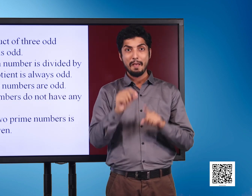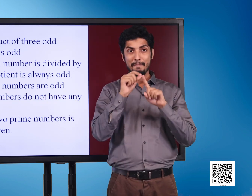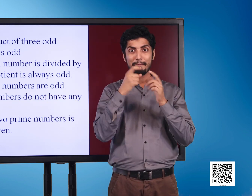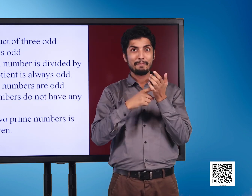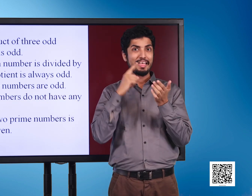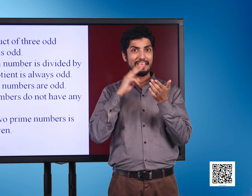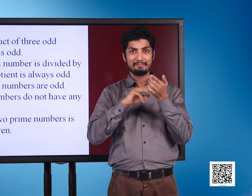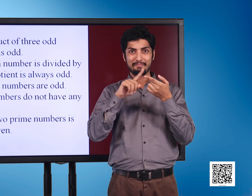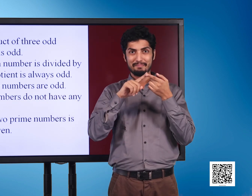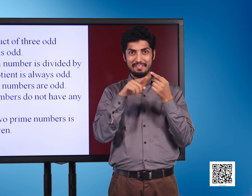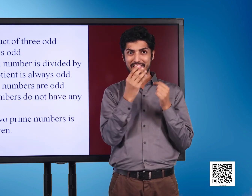All prime numbers are odd.